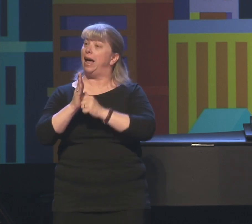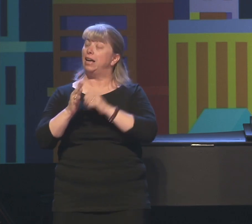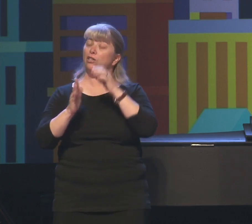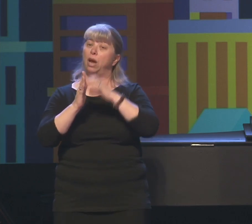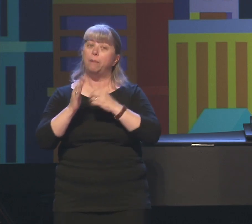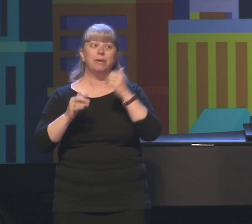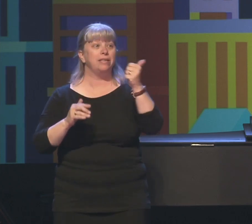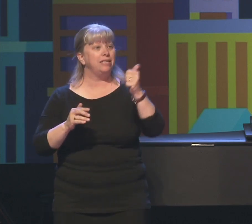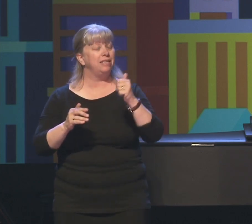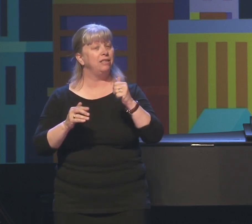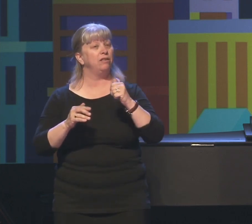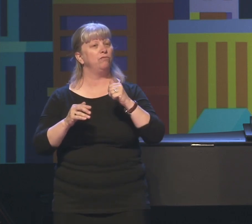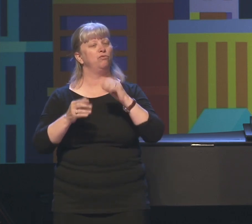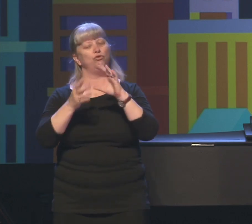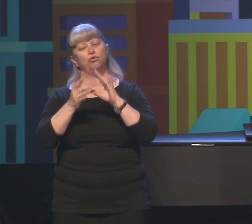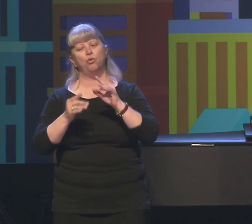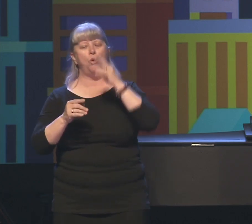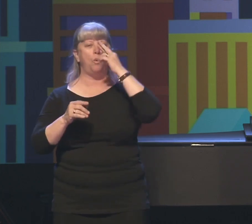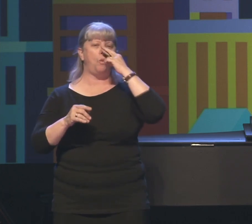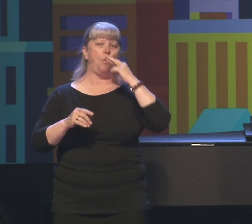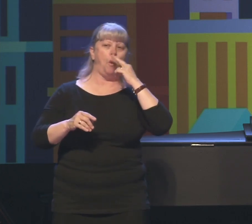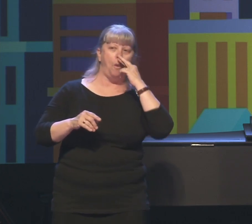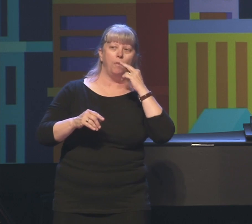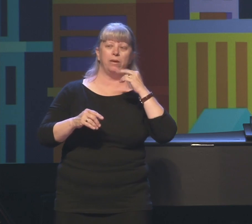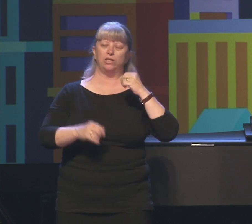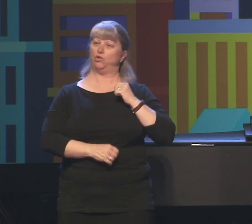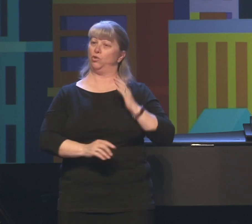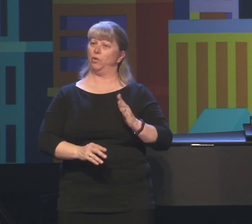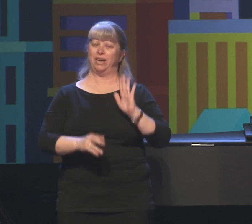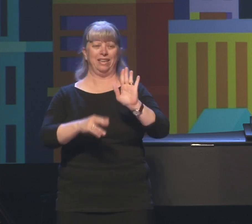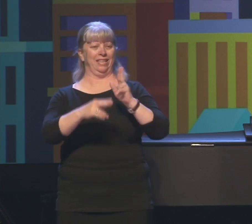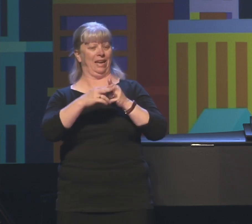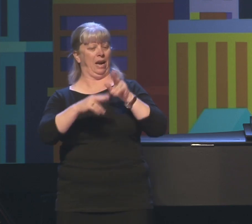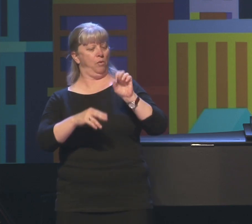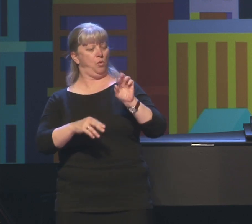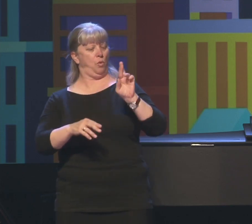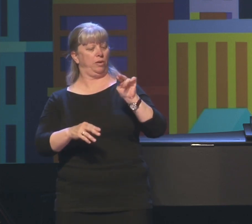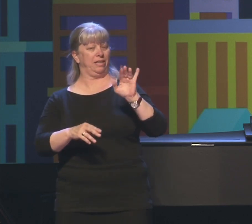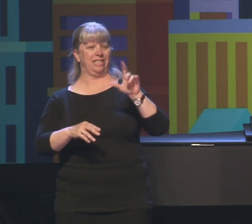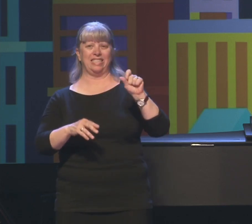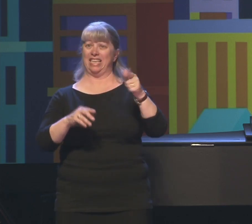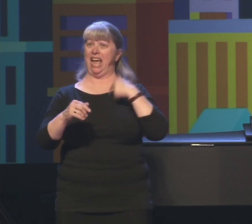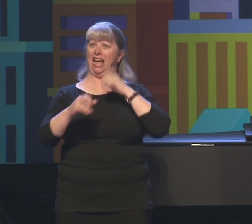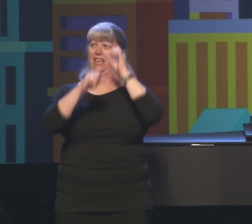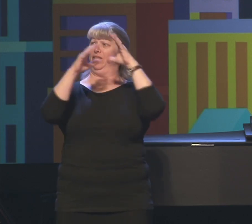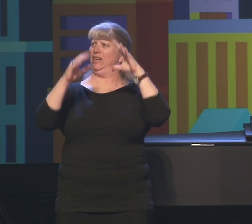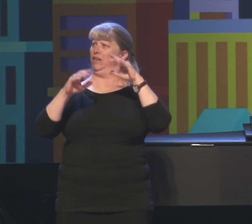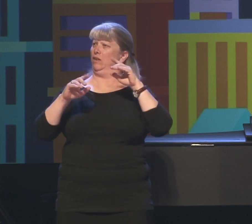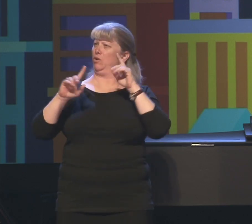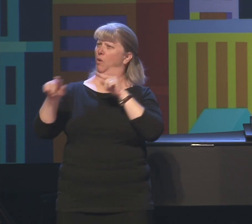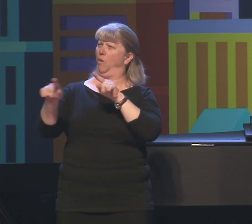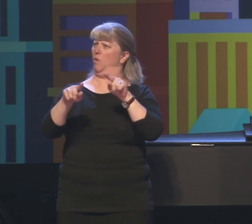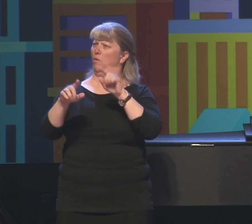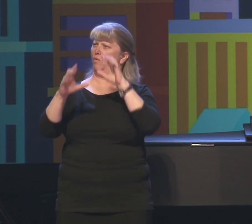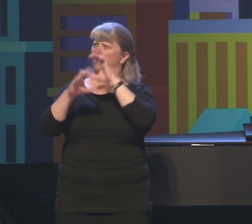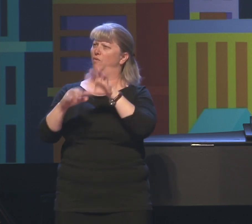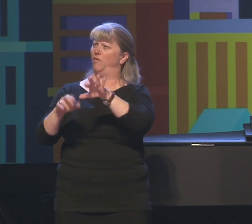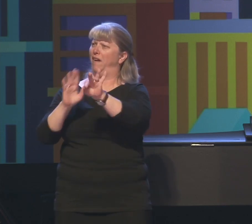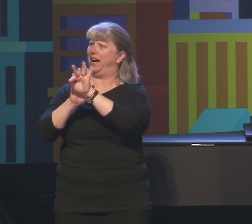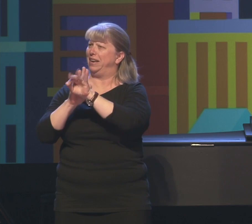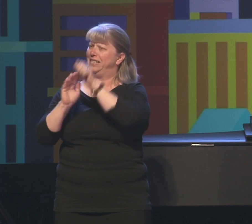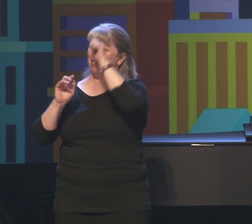find this story of a Roman soldier, Roman centurion. His name's Cornelius. And he has a vision. And he's told to go find a guy named Peter and